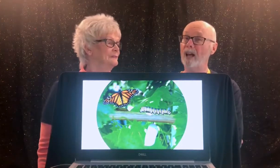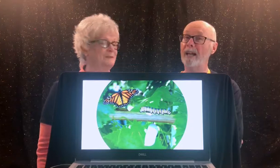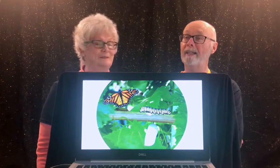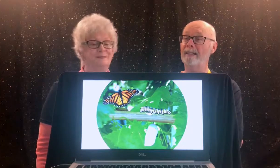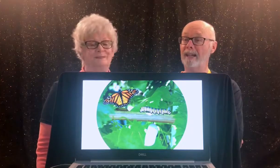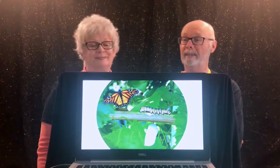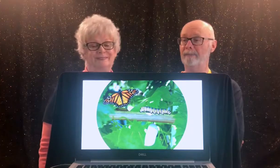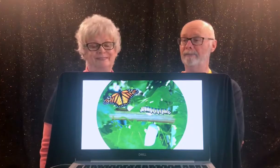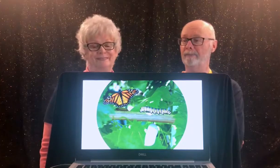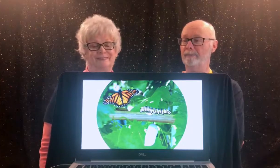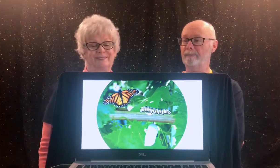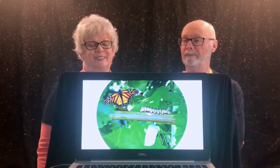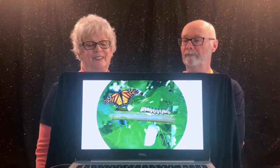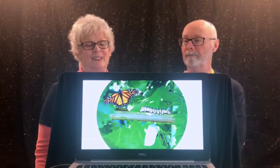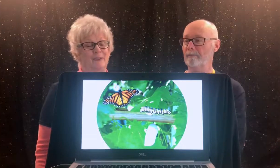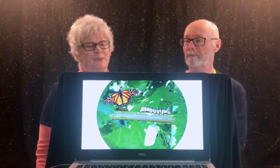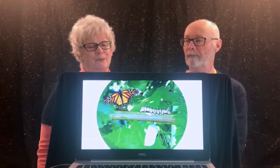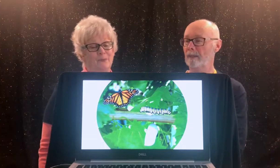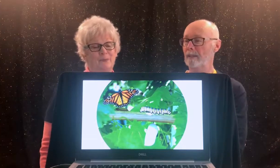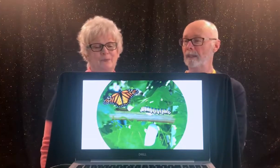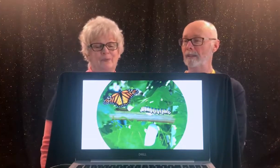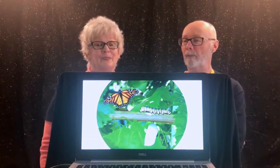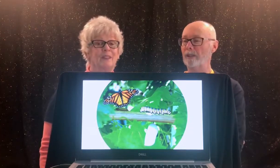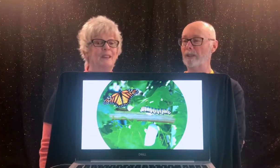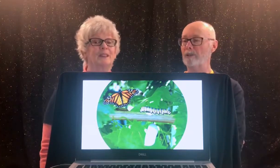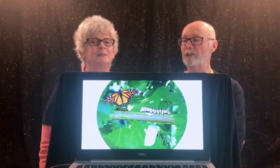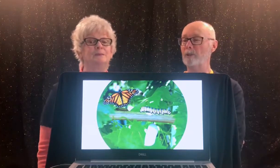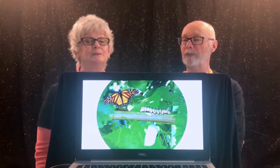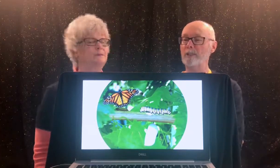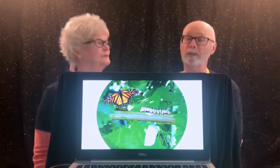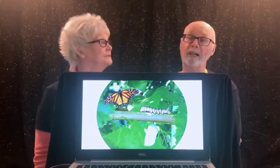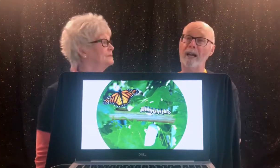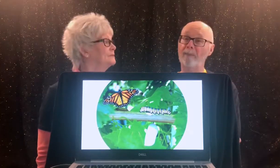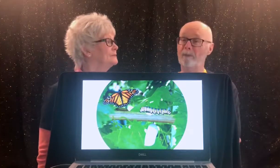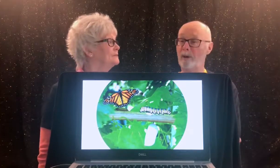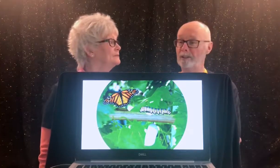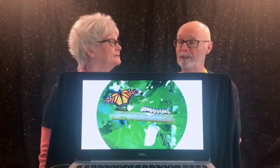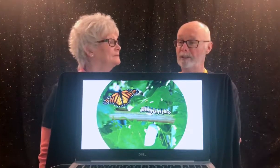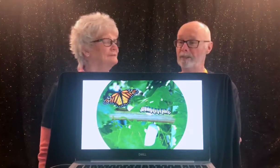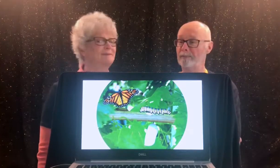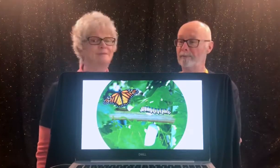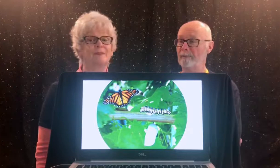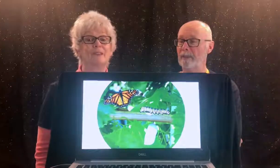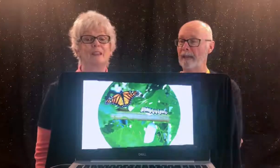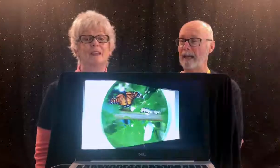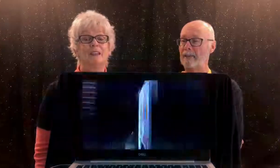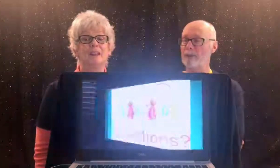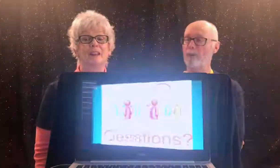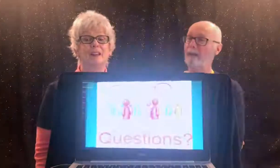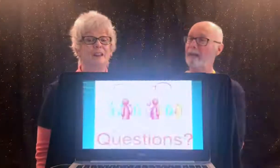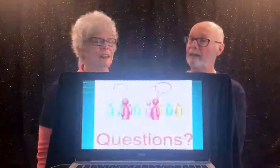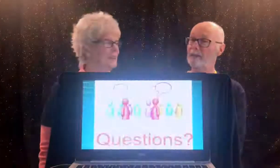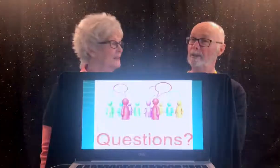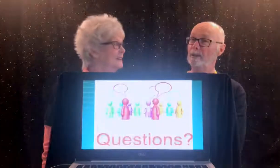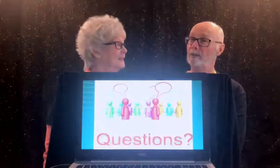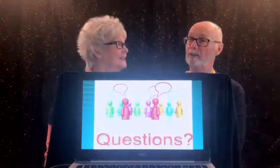fly again. Now we're going to zoom into a time of questions. And so we'd like you, during